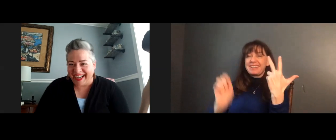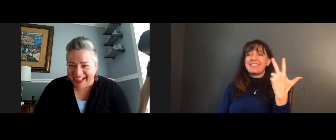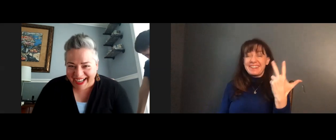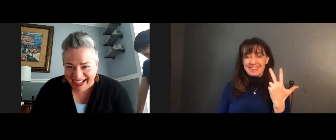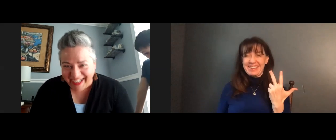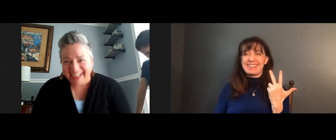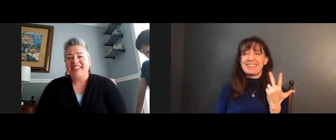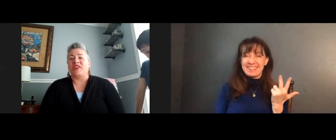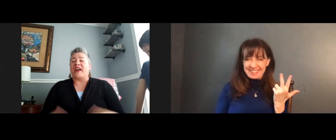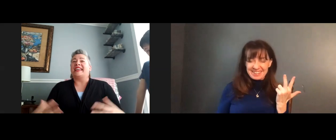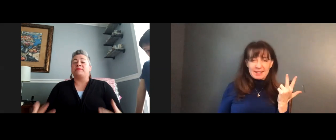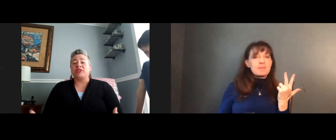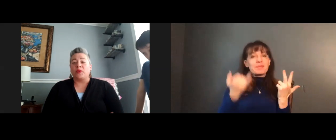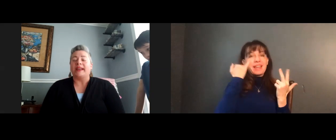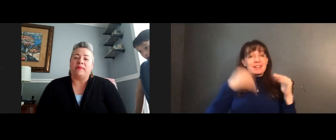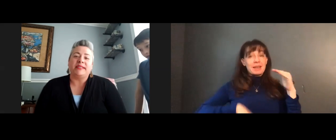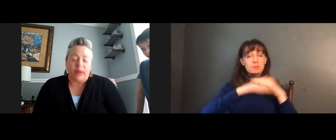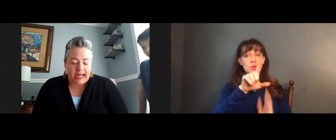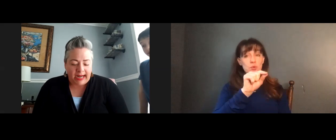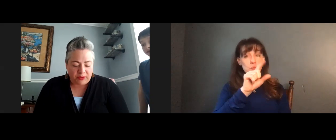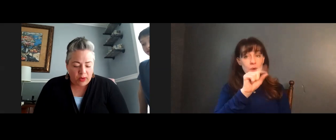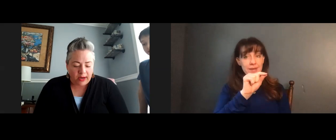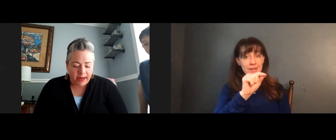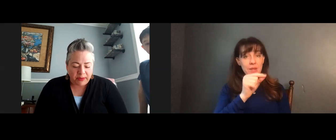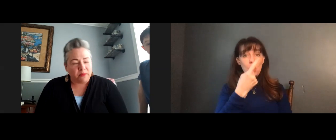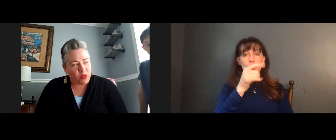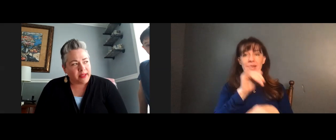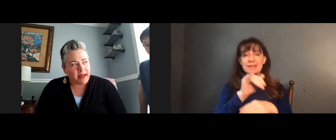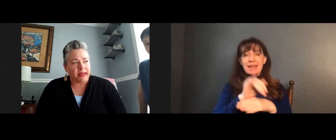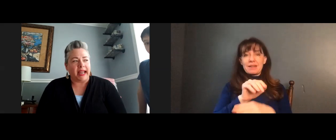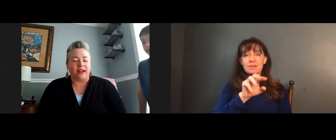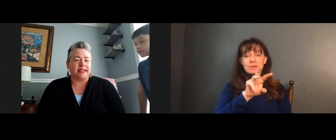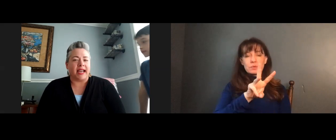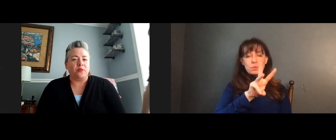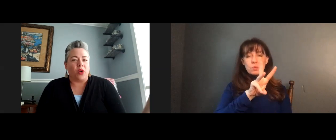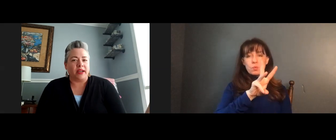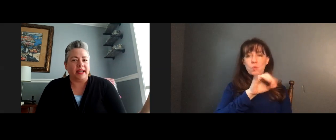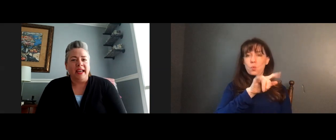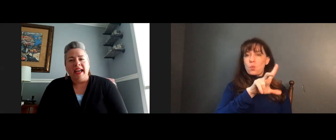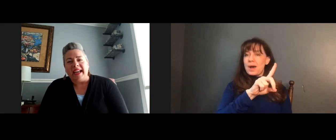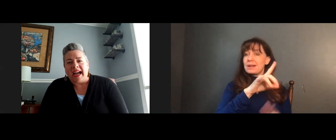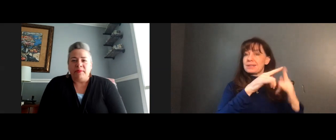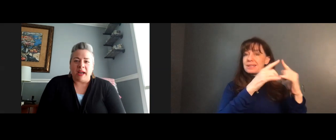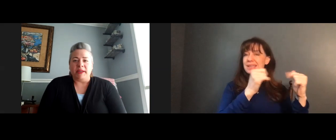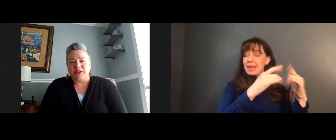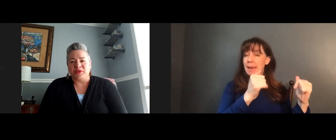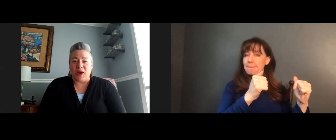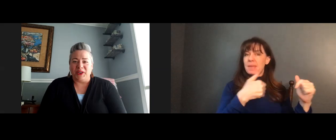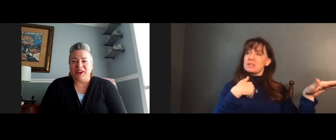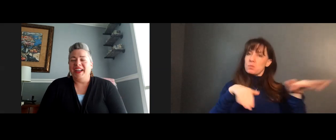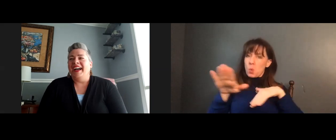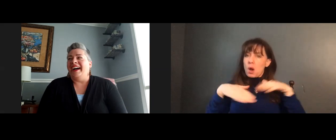so if i get up to 20 that means one night i have to wild camp but the more that i've been outside of walking and kind of becoming